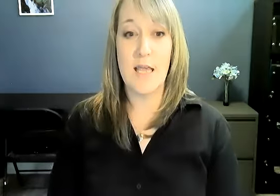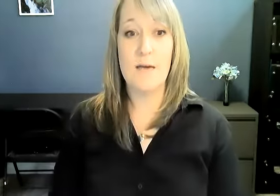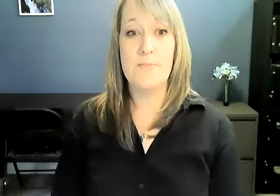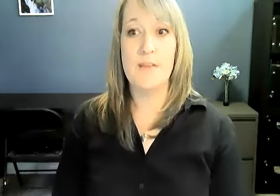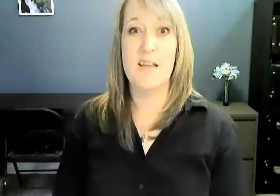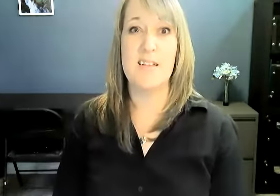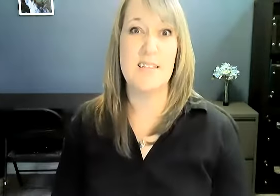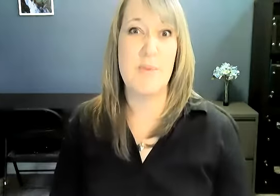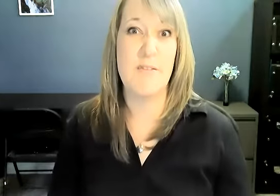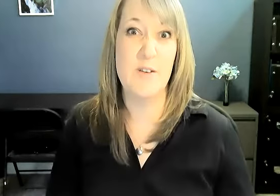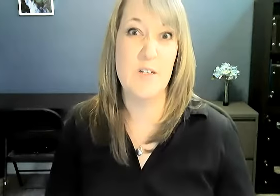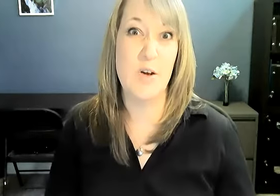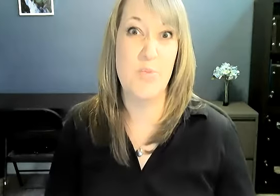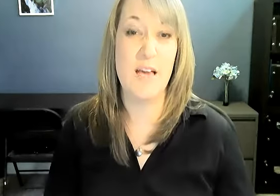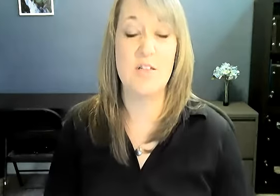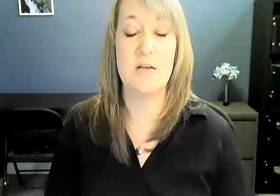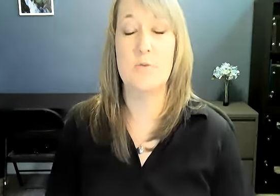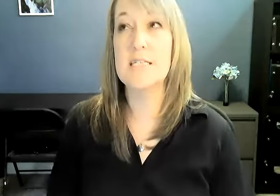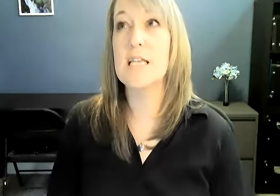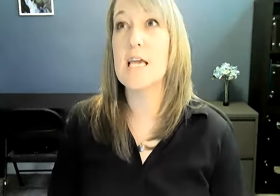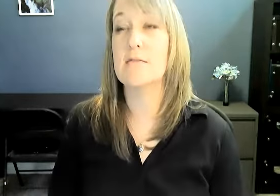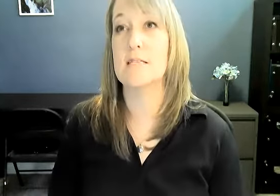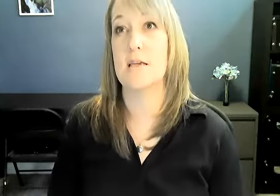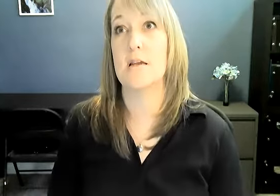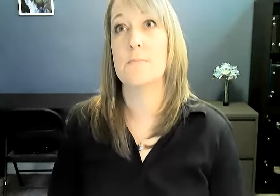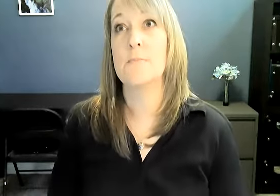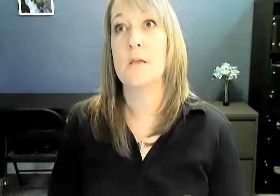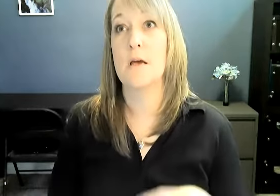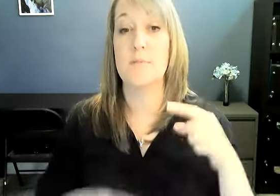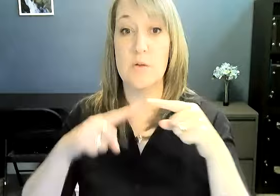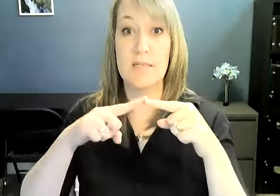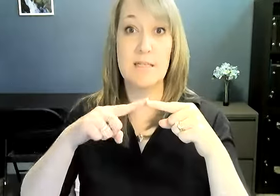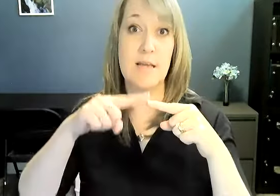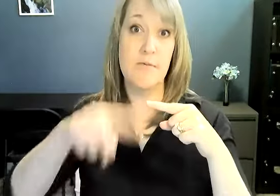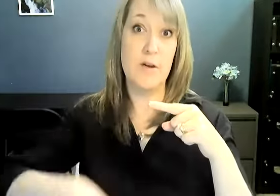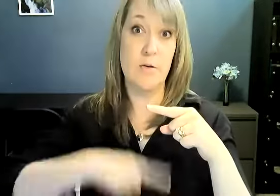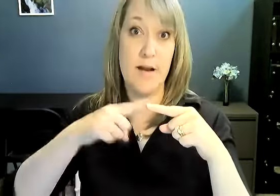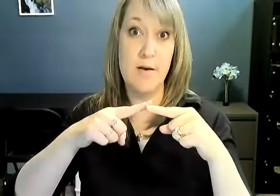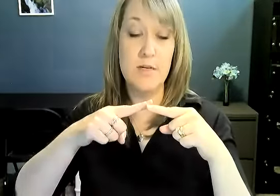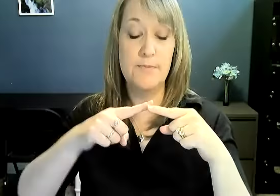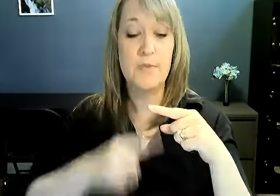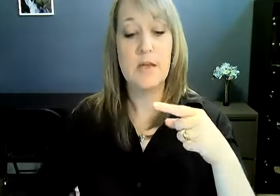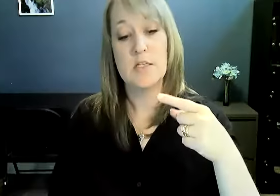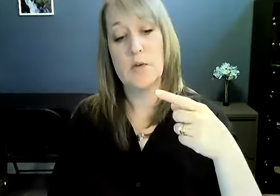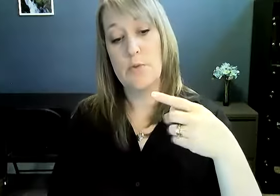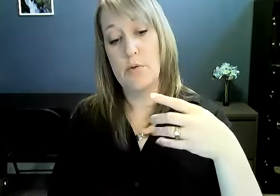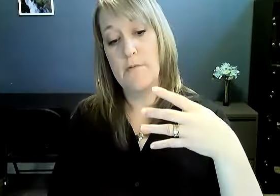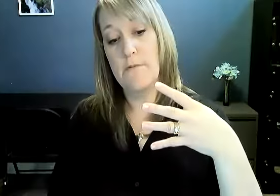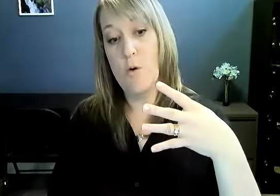recently, and this one's my favorite, so I hope it catches on. Recently, I've seen, so this is a sign for year round. So if you put